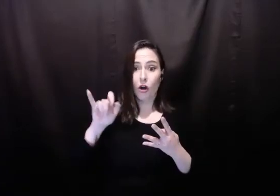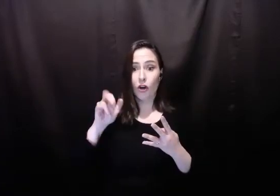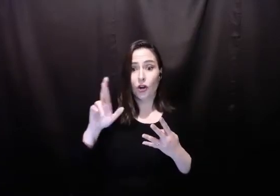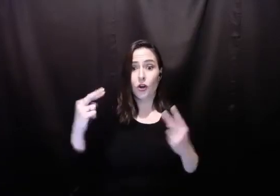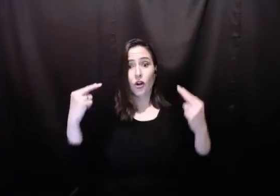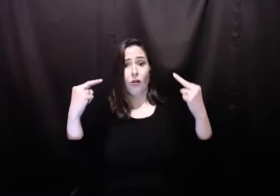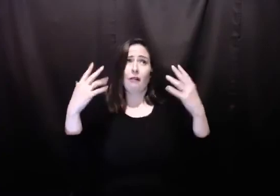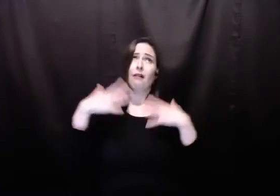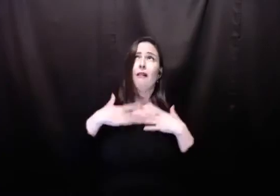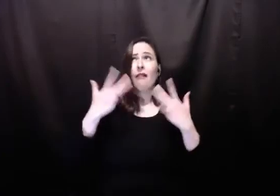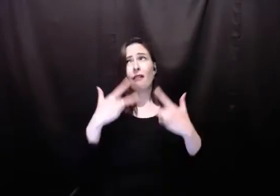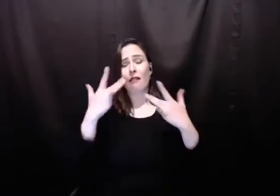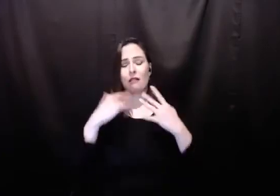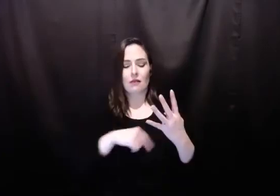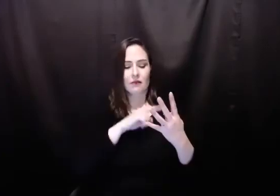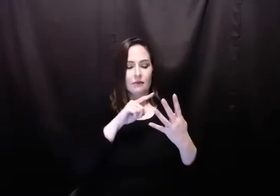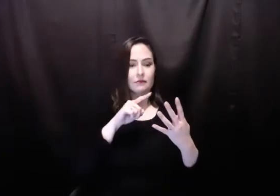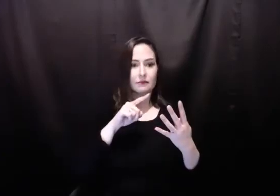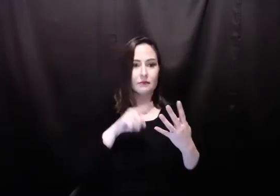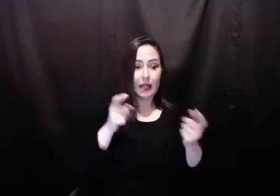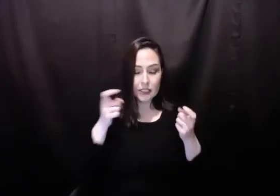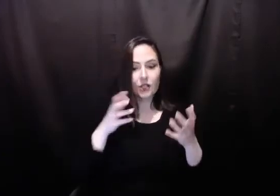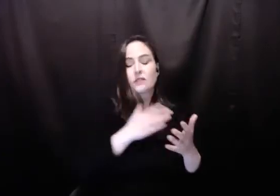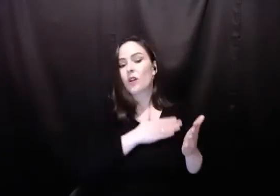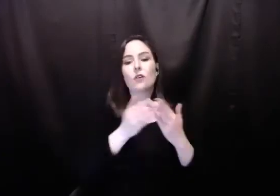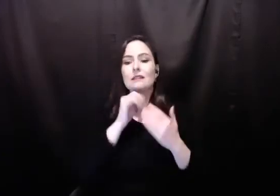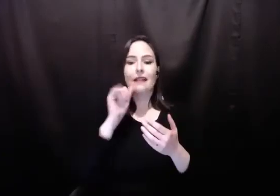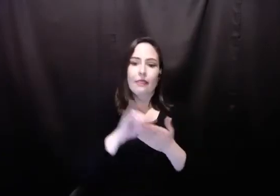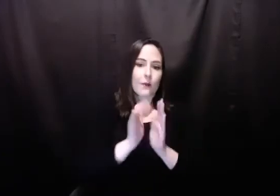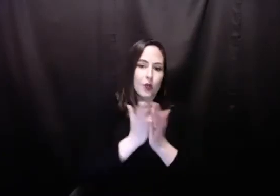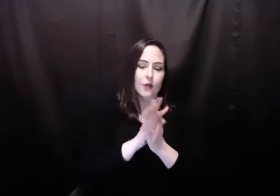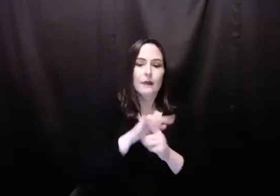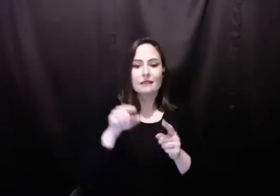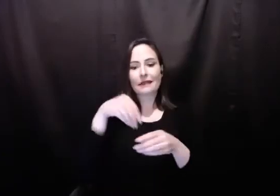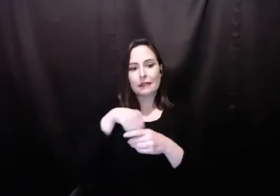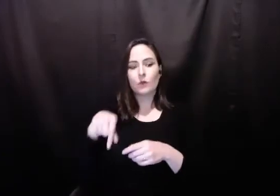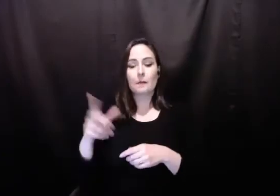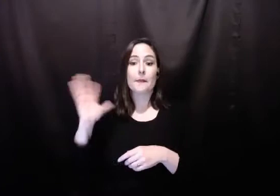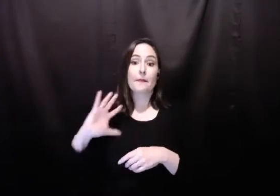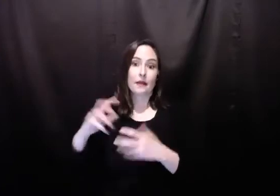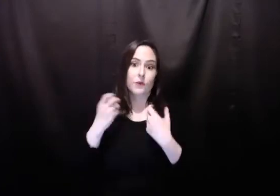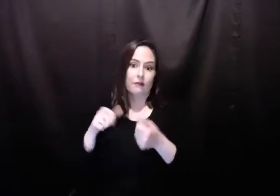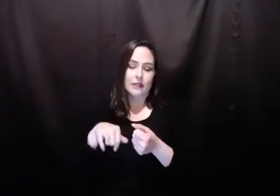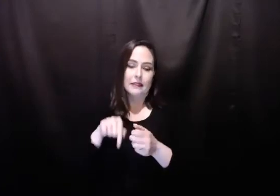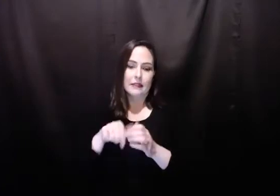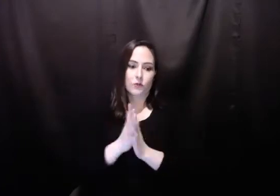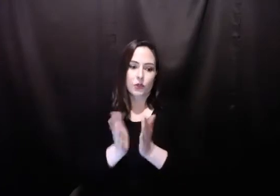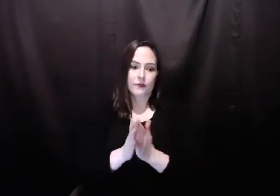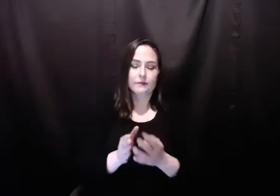Recovery, on the section on the fourth step. Those 4 M's, a woman I sponsor, she said, I don't know where to start. I said,